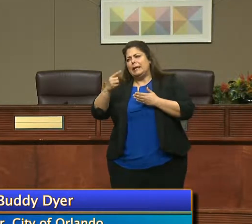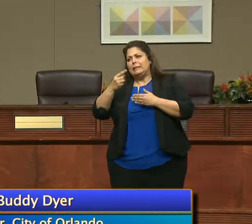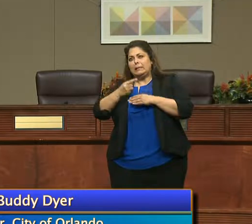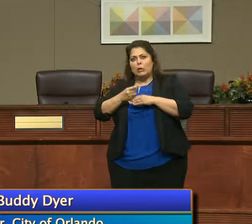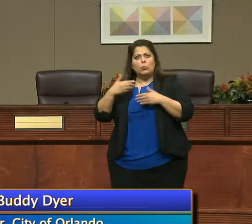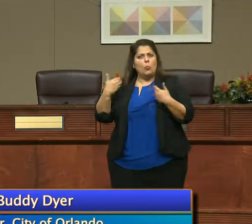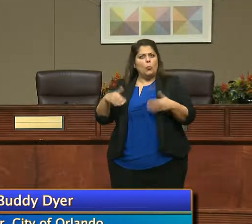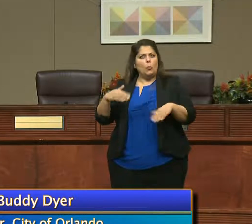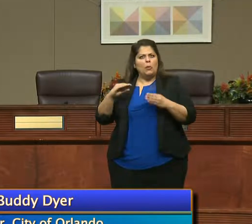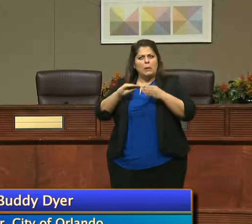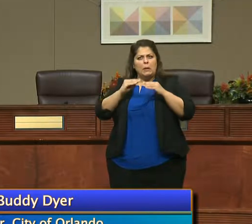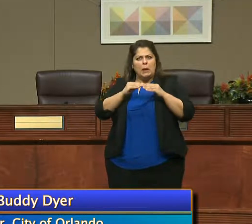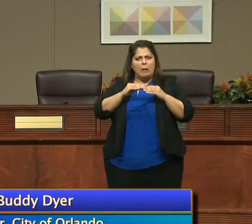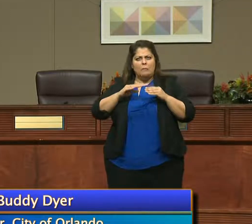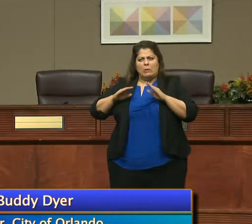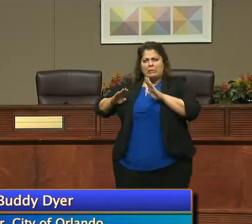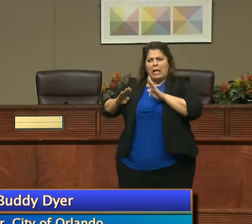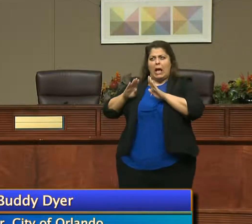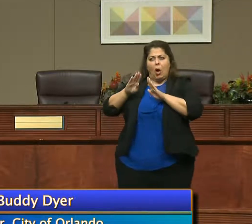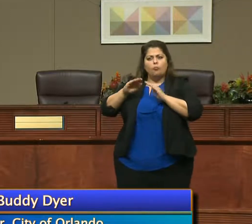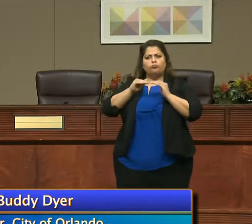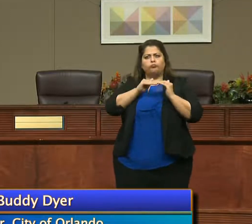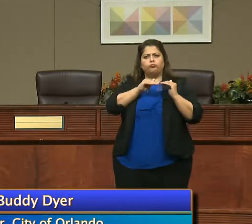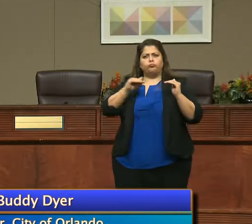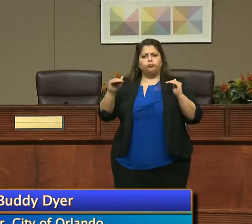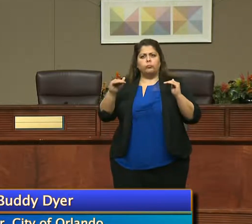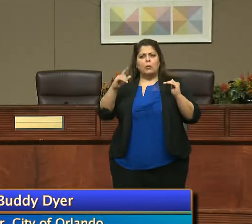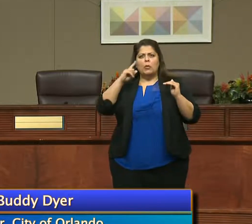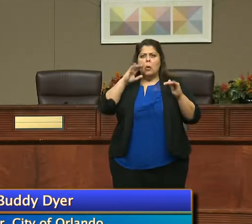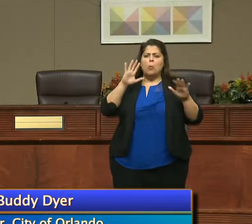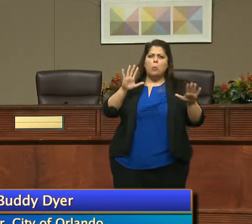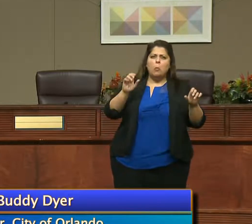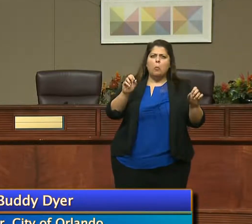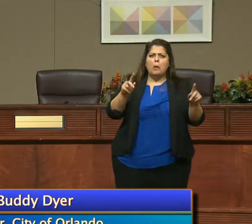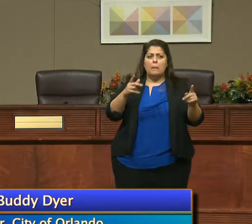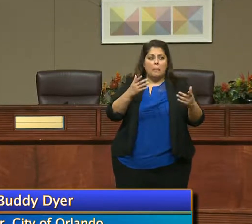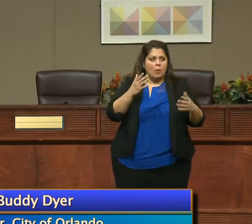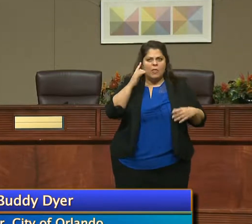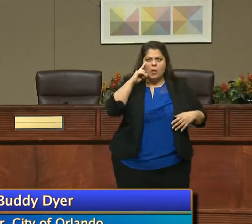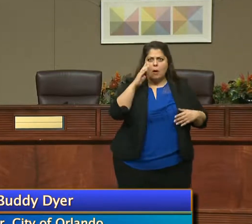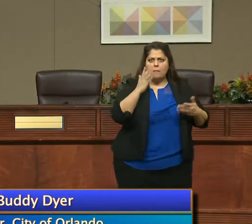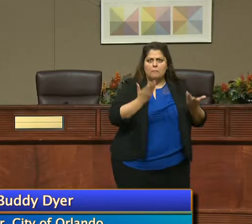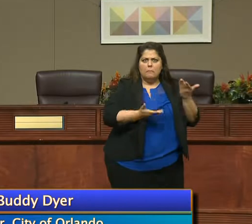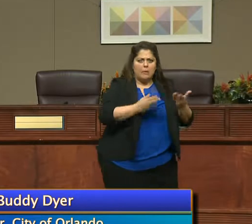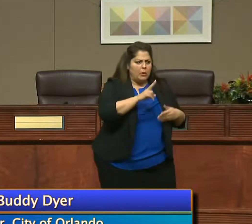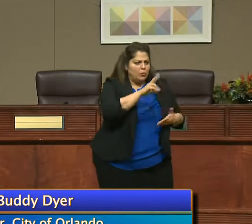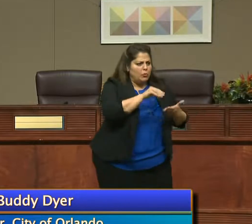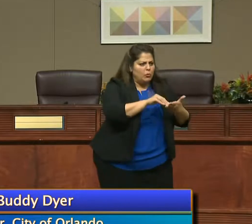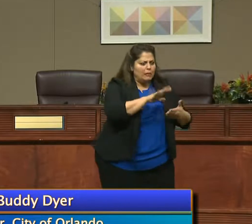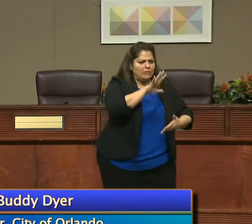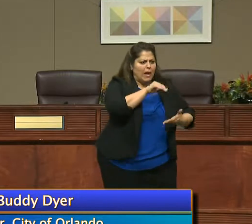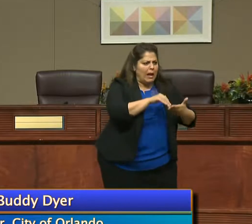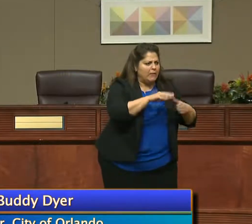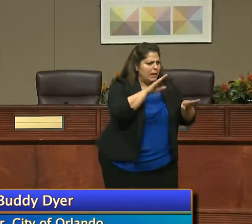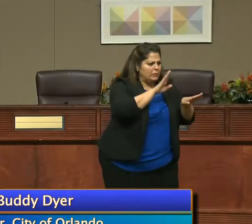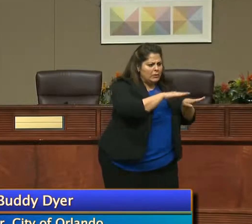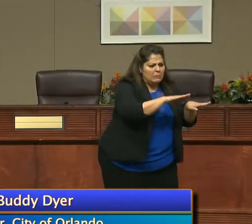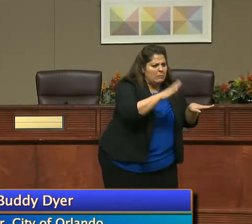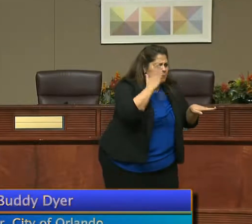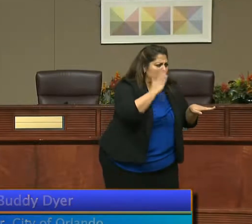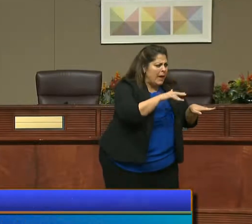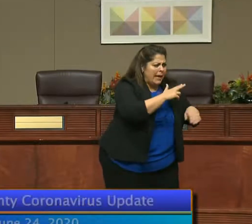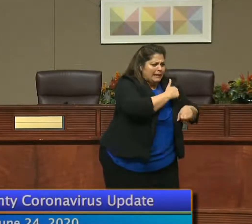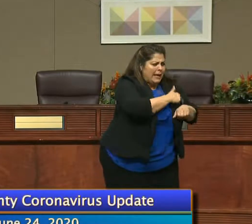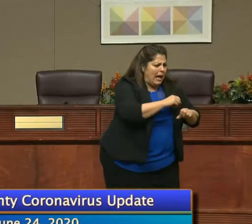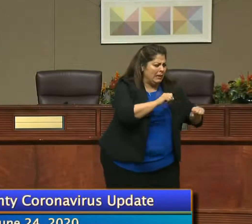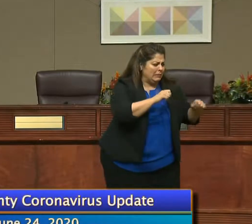We, at one point, thought that we might have to build 2,000 to 5,000 beds in field hospitals. Instead, we were able to flatten the curve